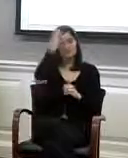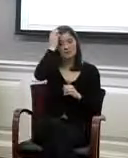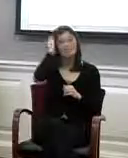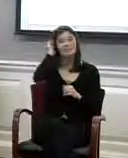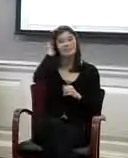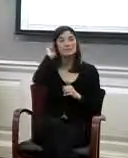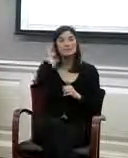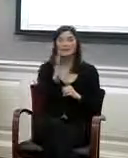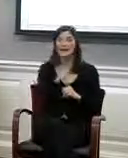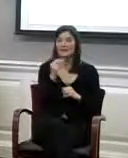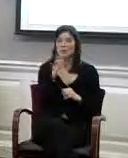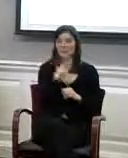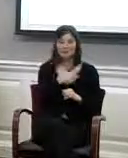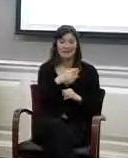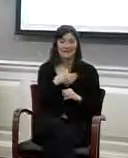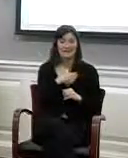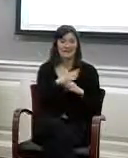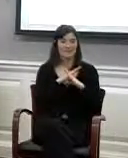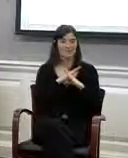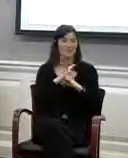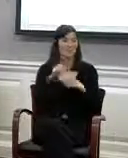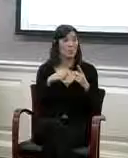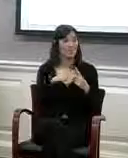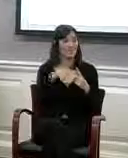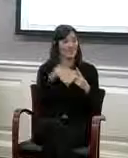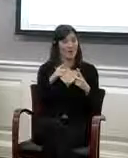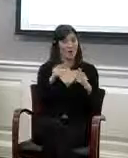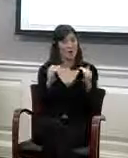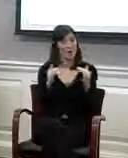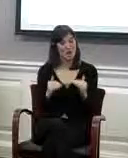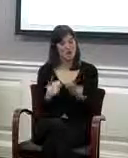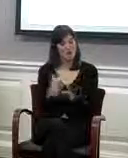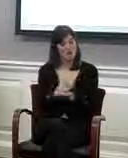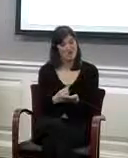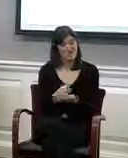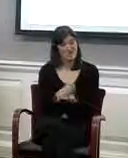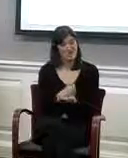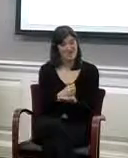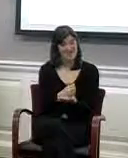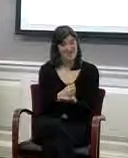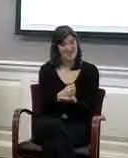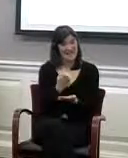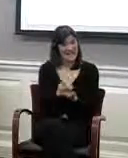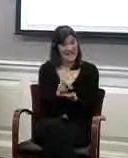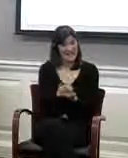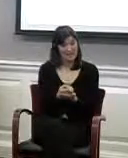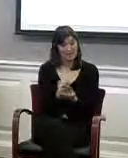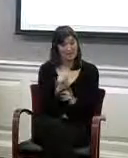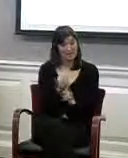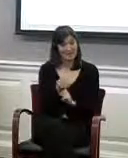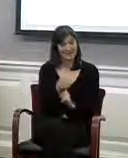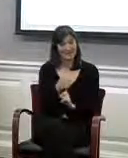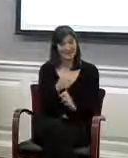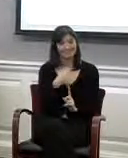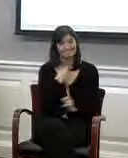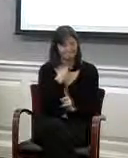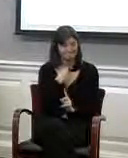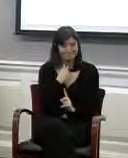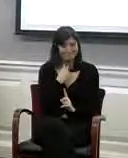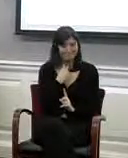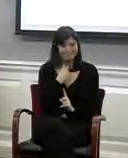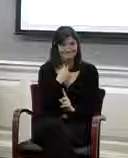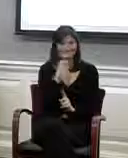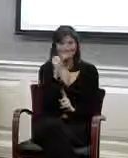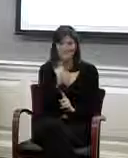is especially the case for women of lower socioeconomic levels and women living in eastern Turkey, which is economically the least